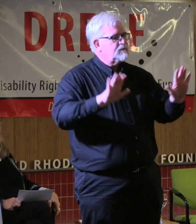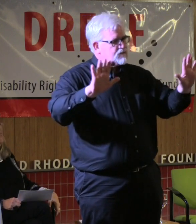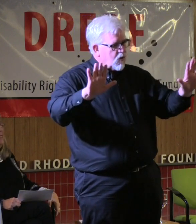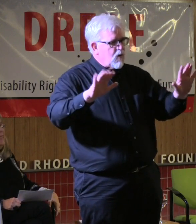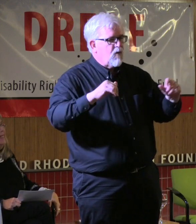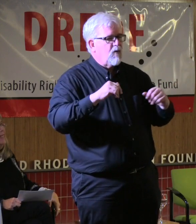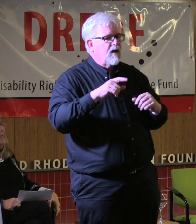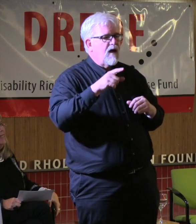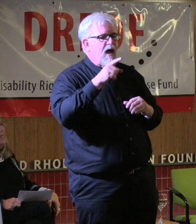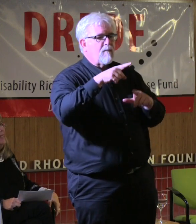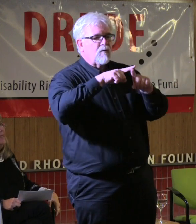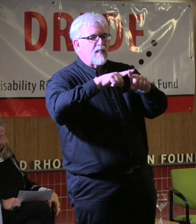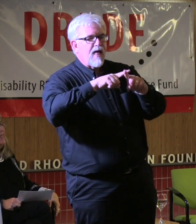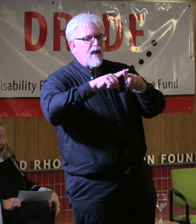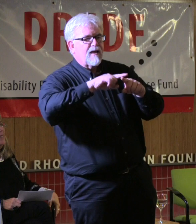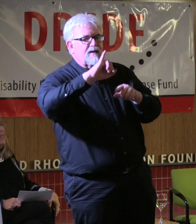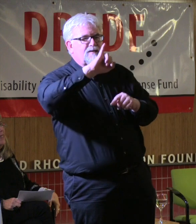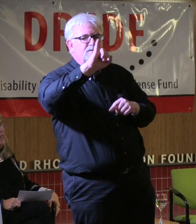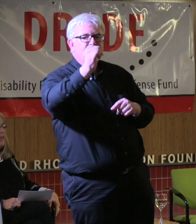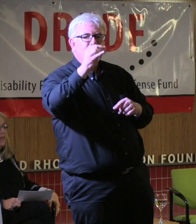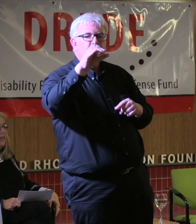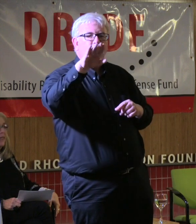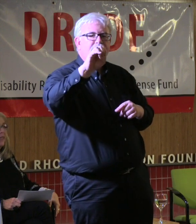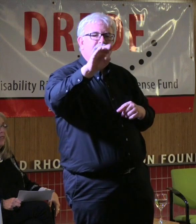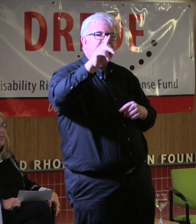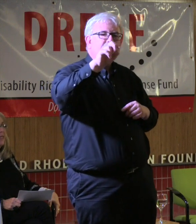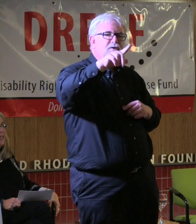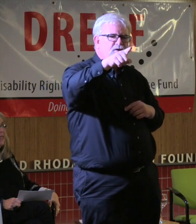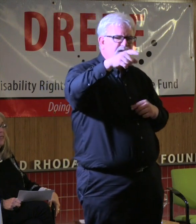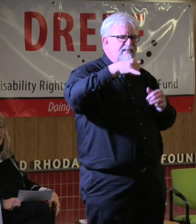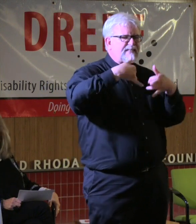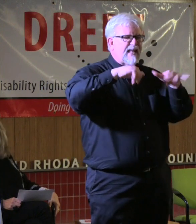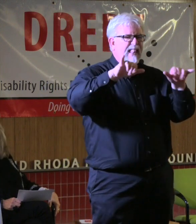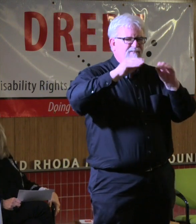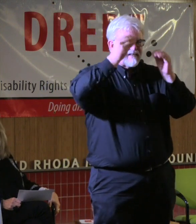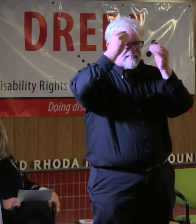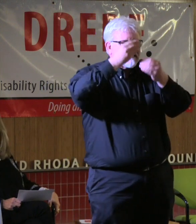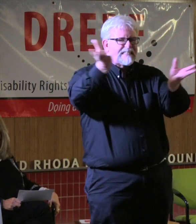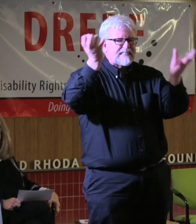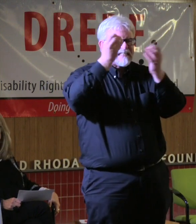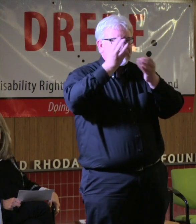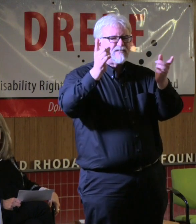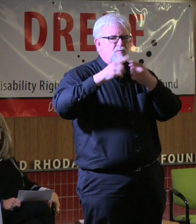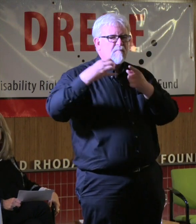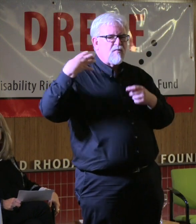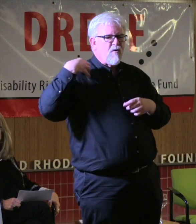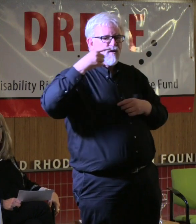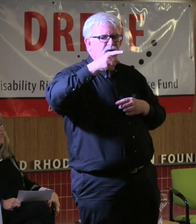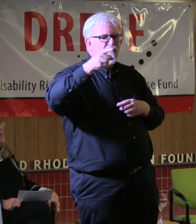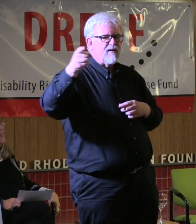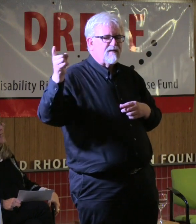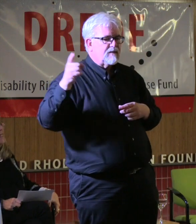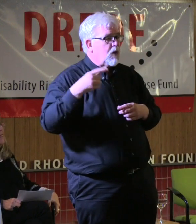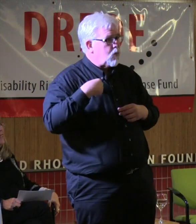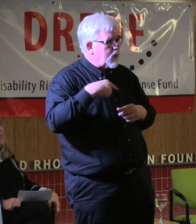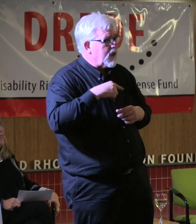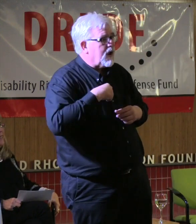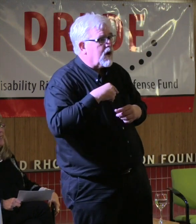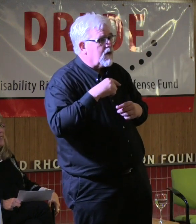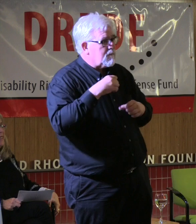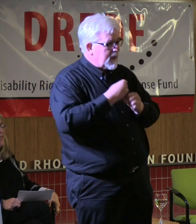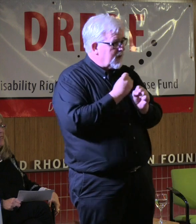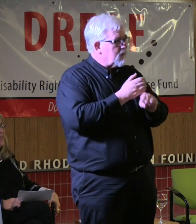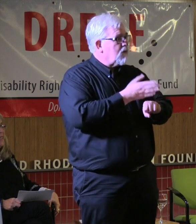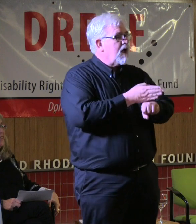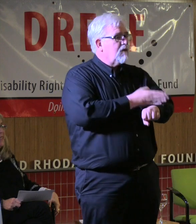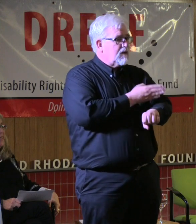So I'm relying on Joyce Bender to continue to get that word out too, nationally, to our employers. We're making headway. We're